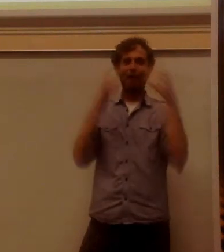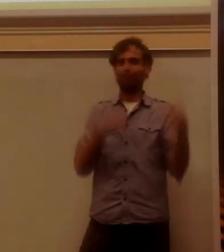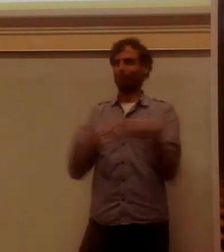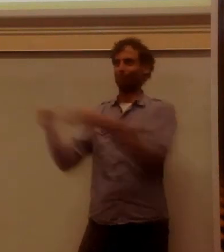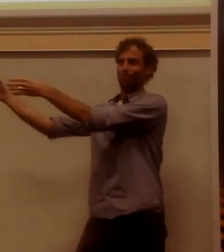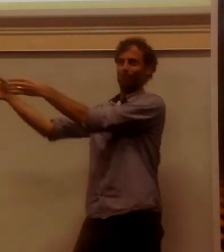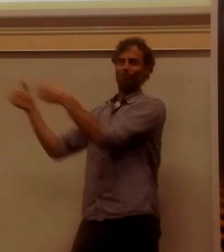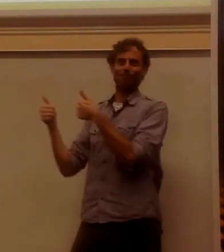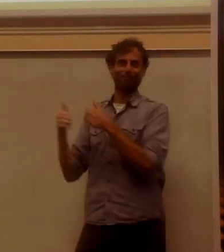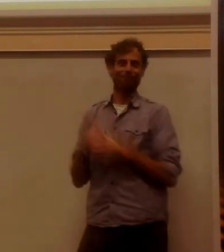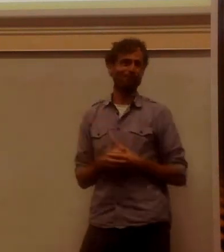sorry, baby's crying.